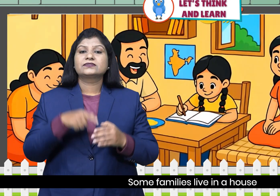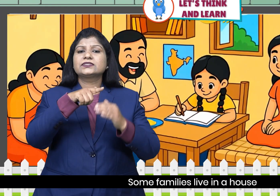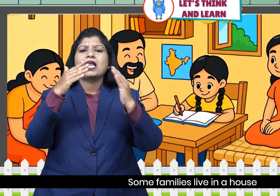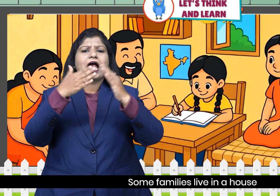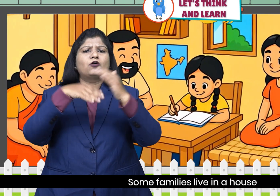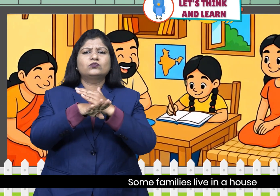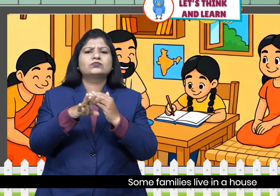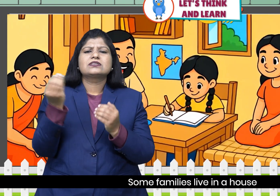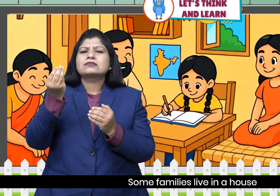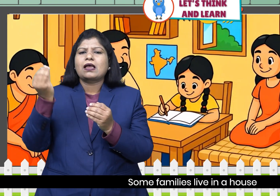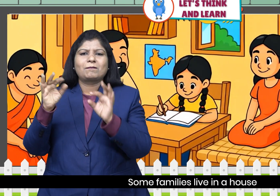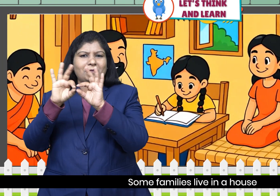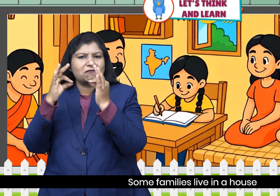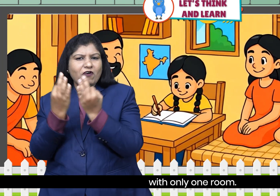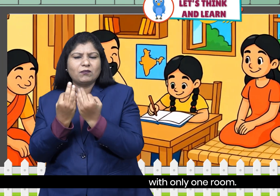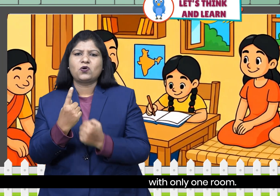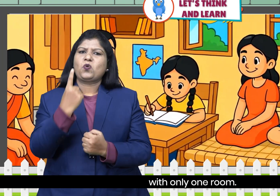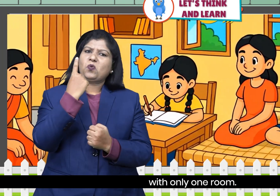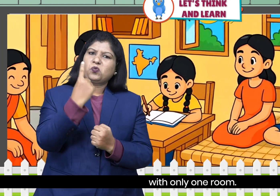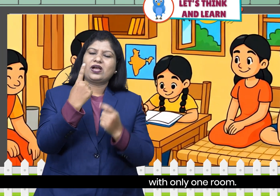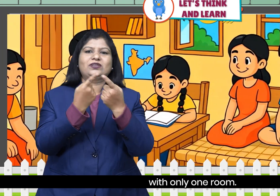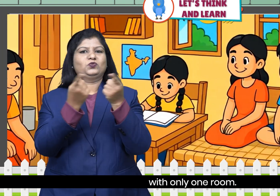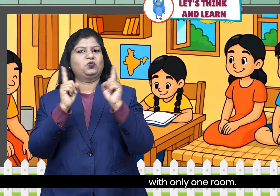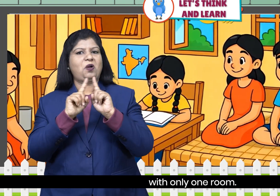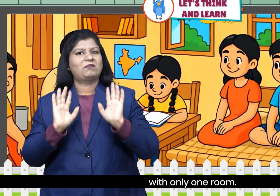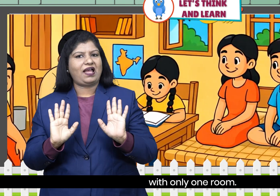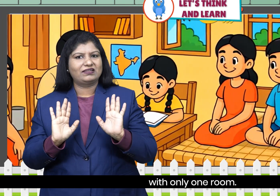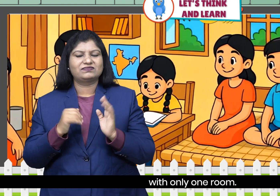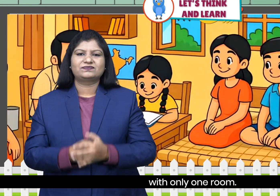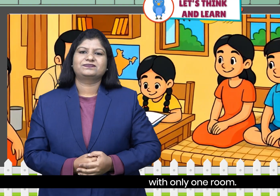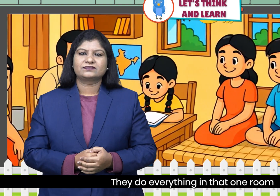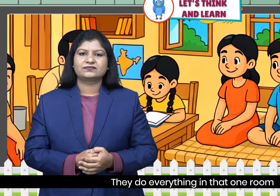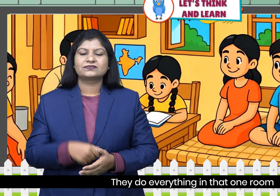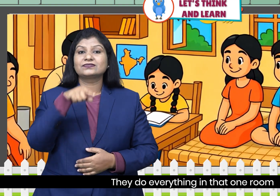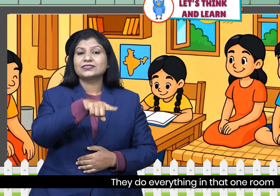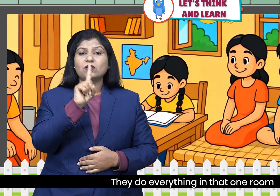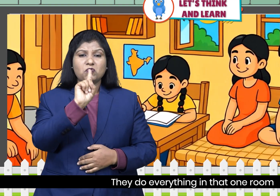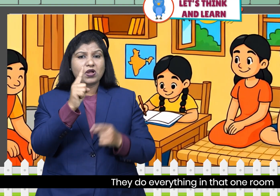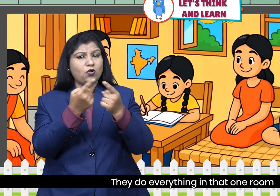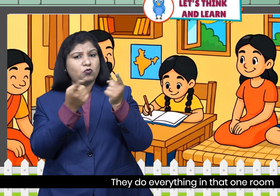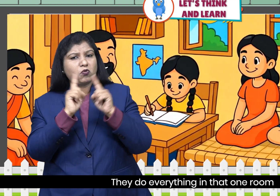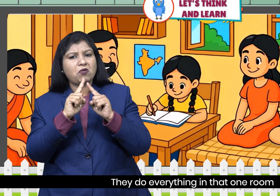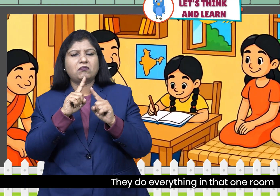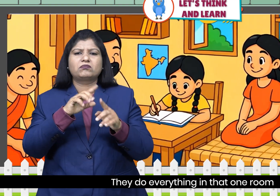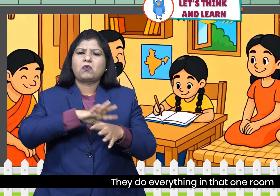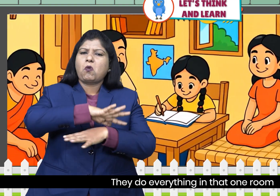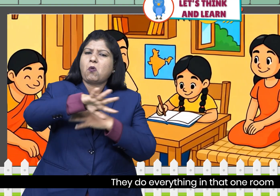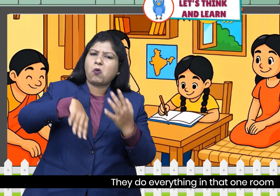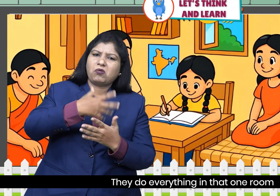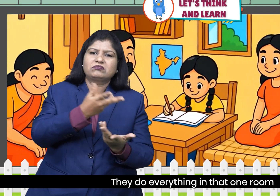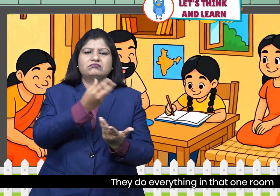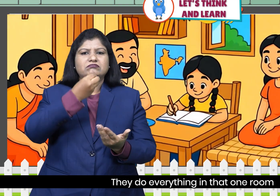Some families live in a house with only 1 room. They do everything in that 1